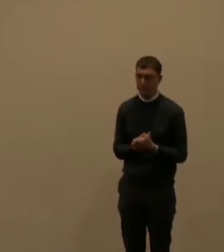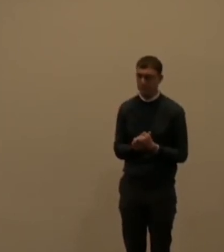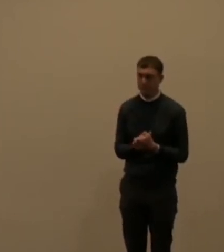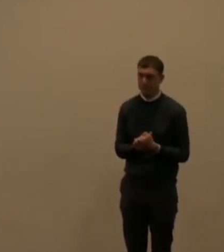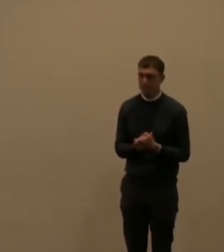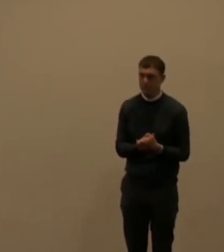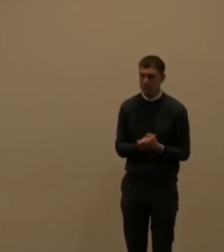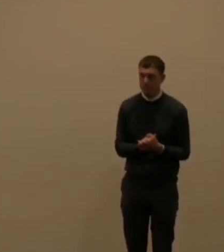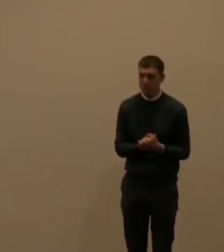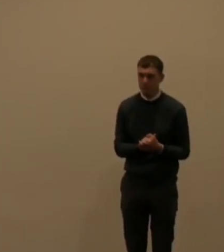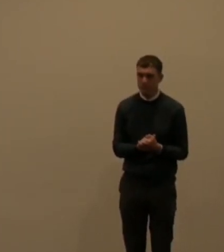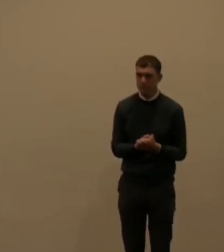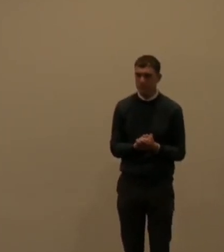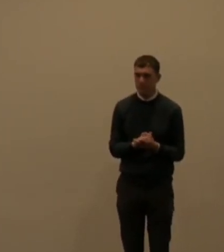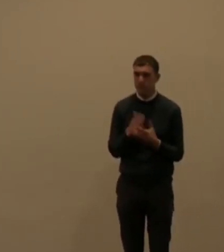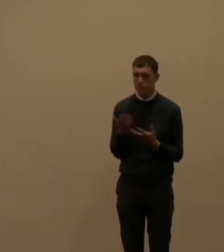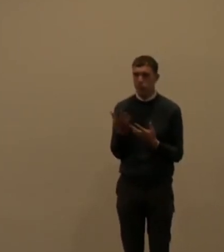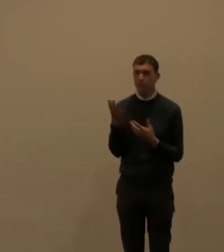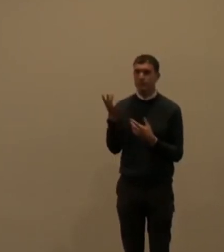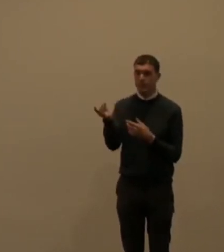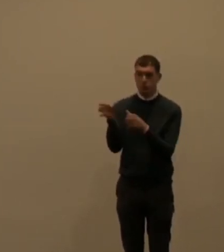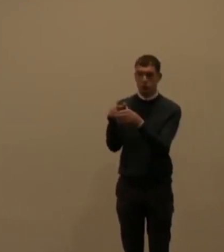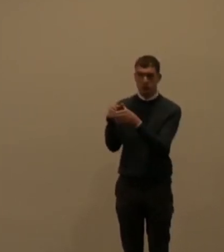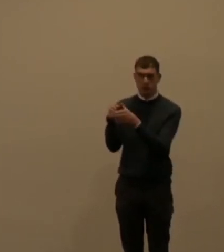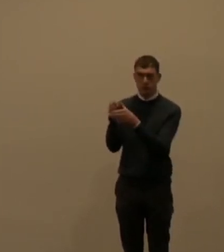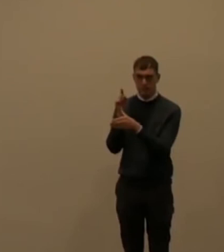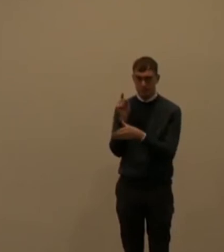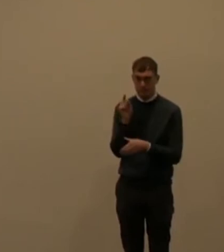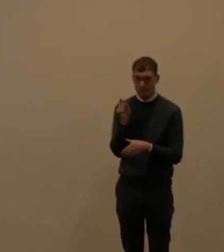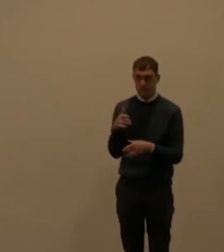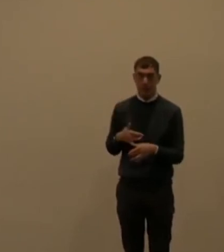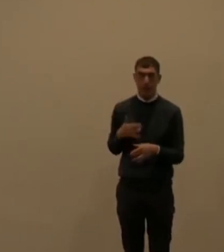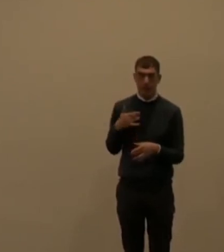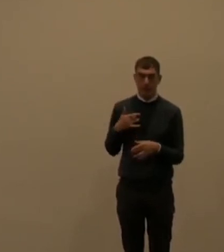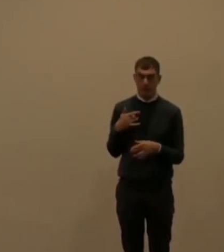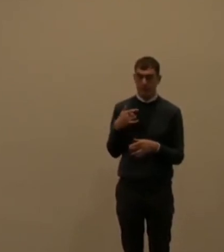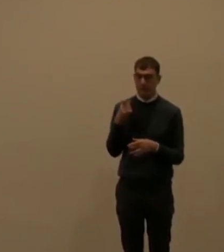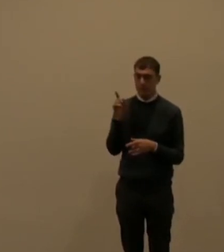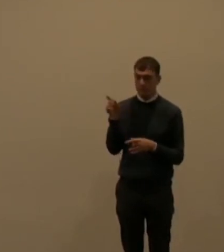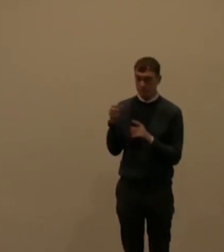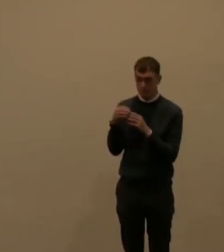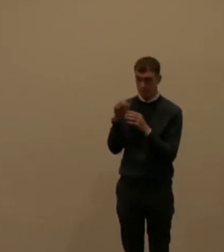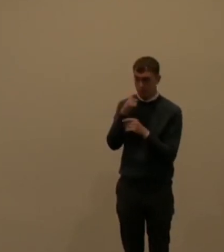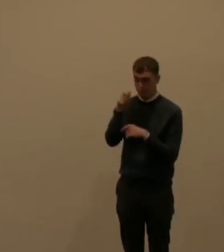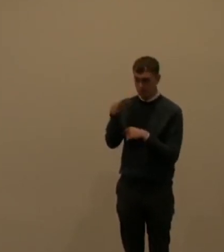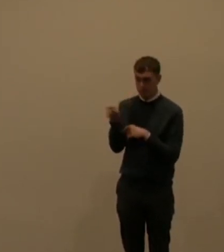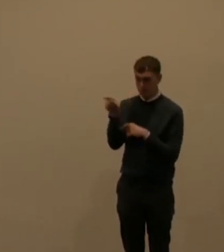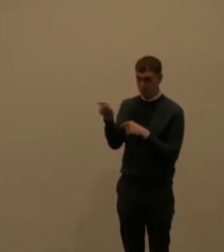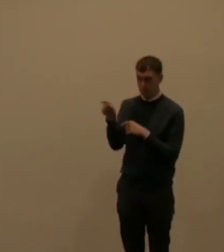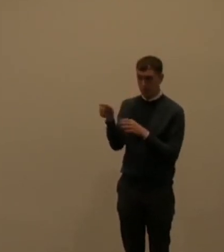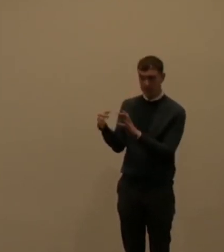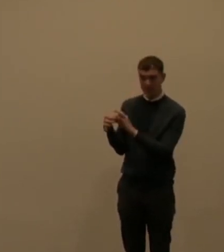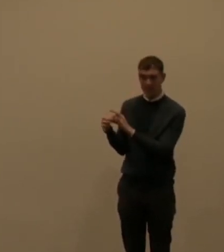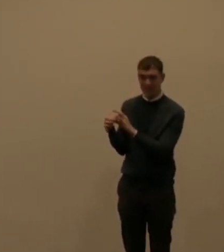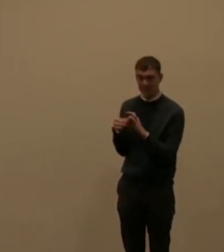But it is that on the fast track team, the idea is that after you've gone live, the person you're appointed to the connection with them